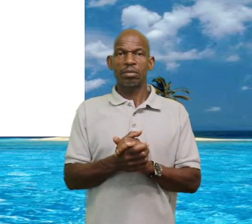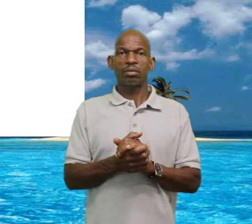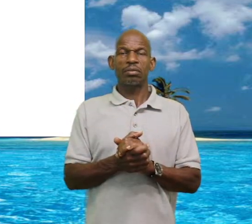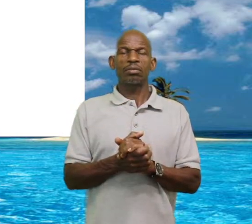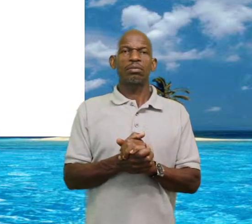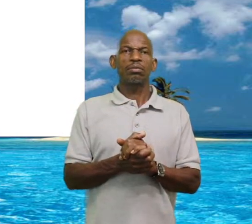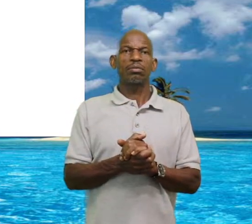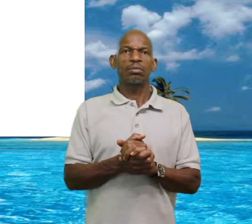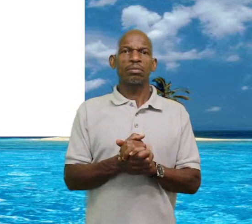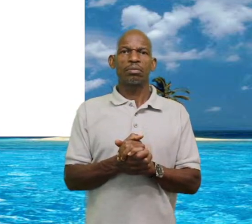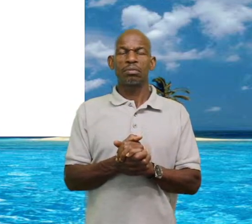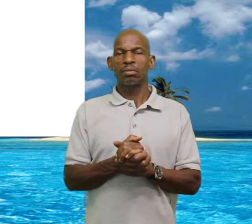an adjective,